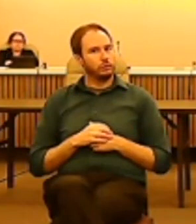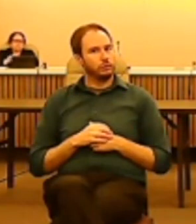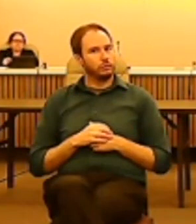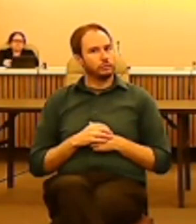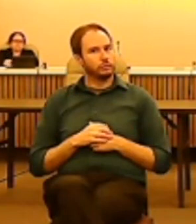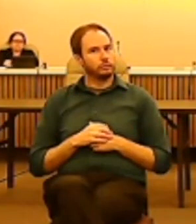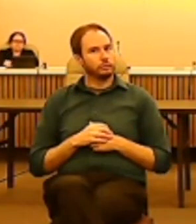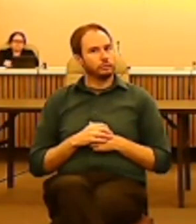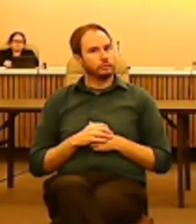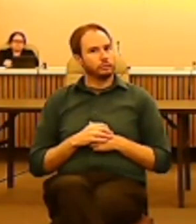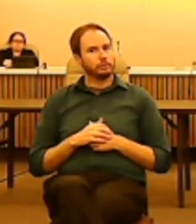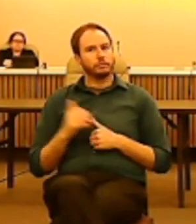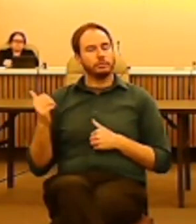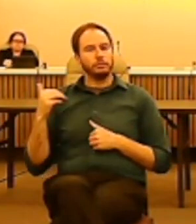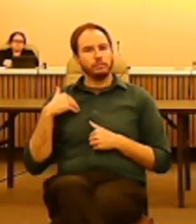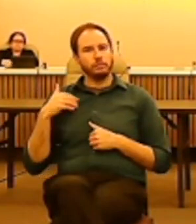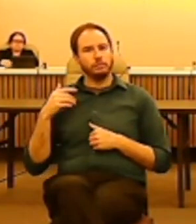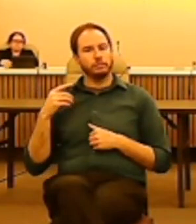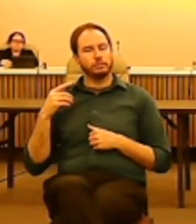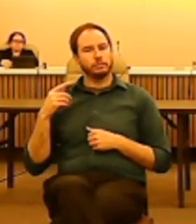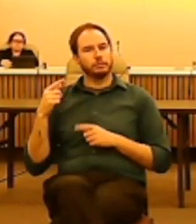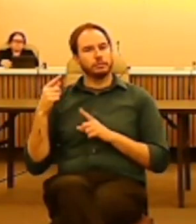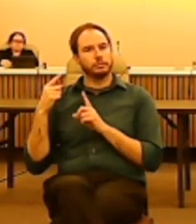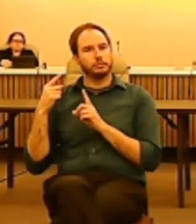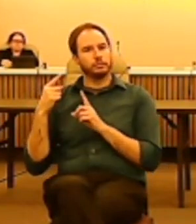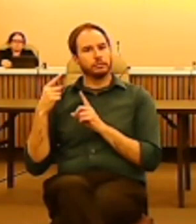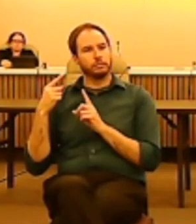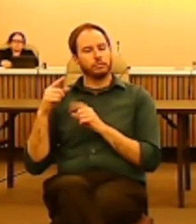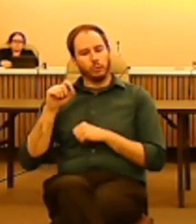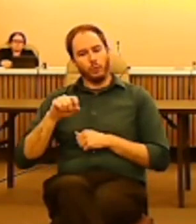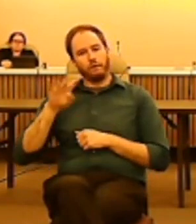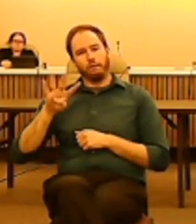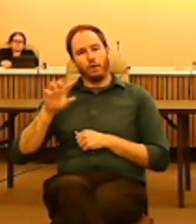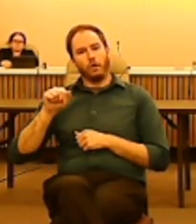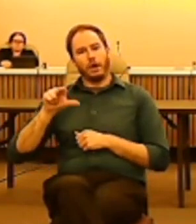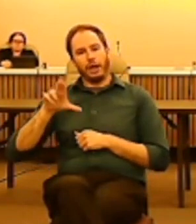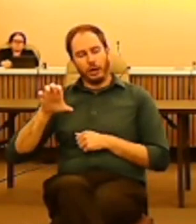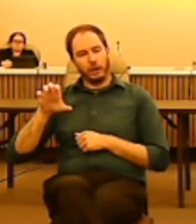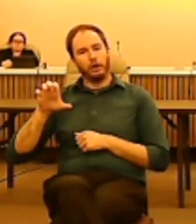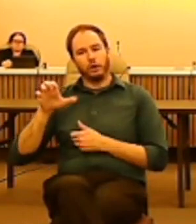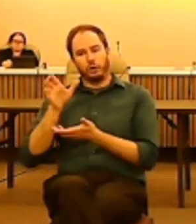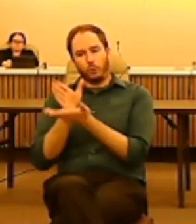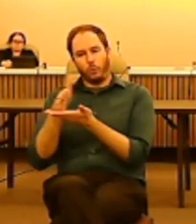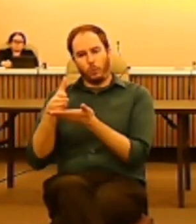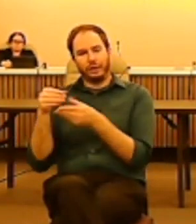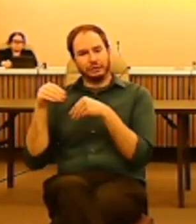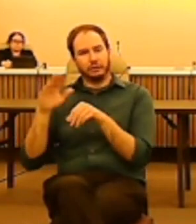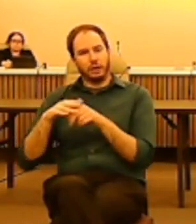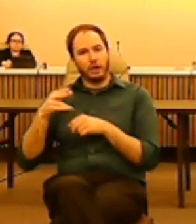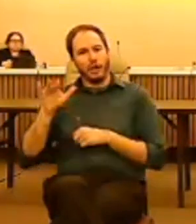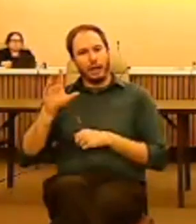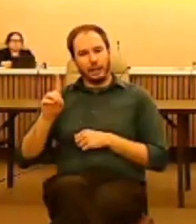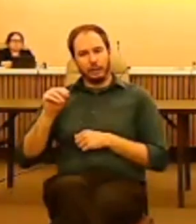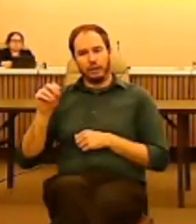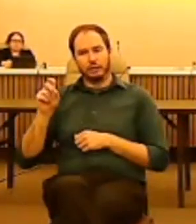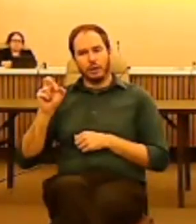and there's that 0.4 acre wedge for sale between Highland Drive and Summer Sky Drive